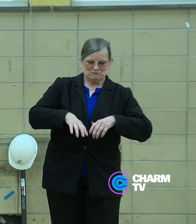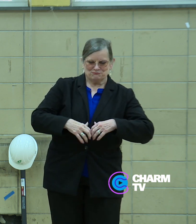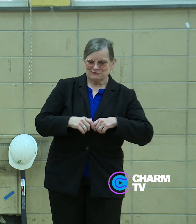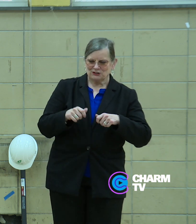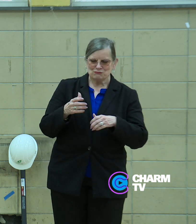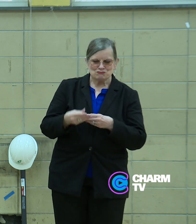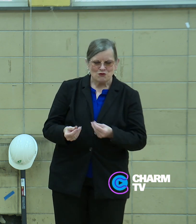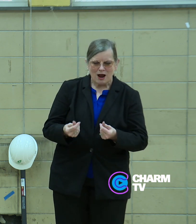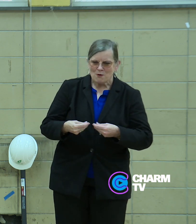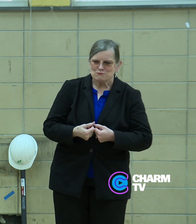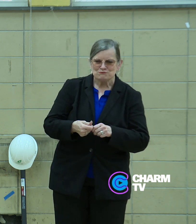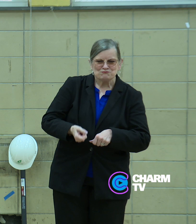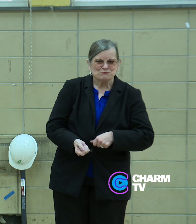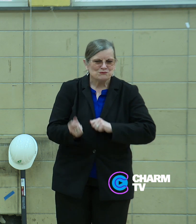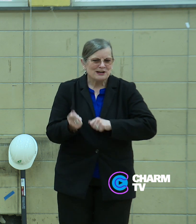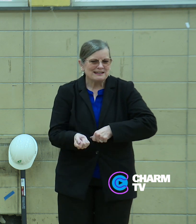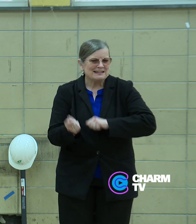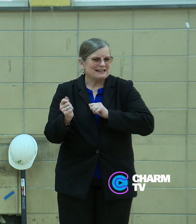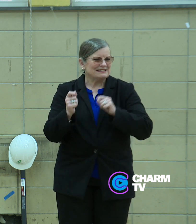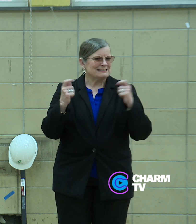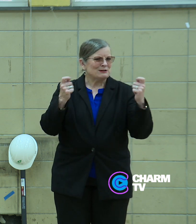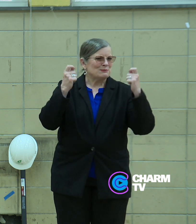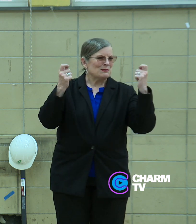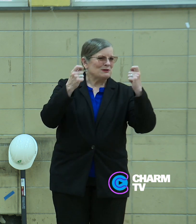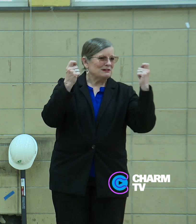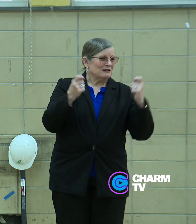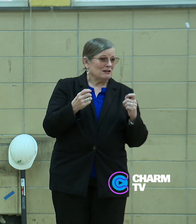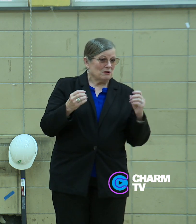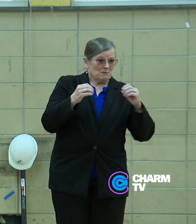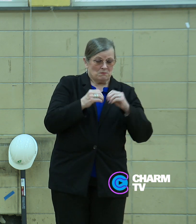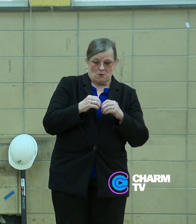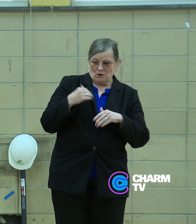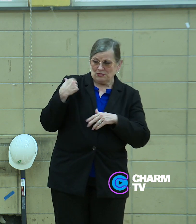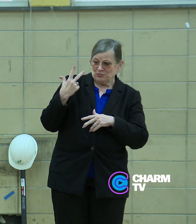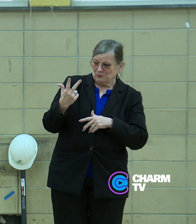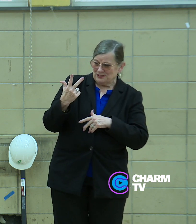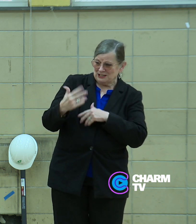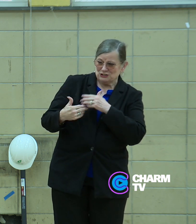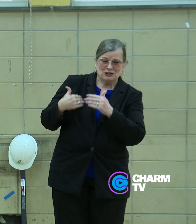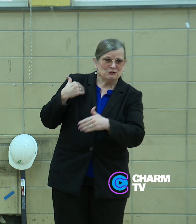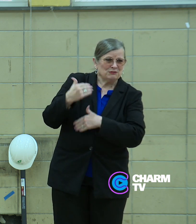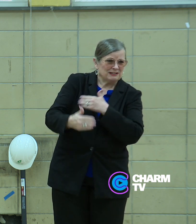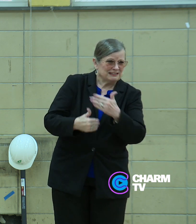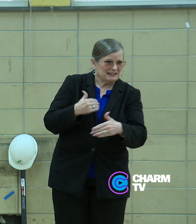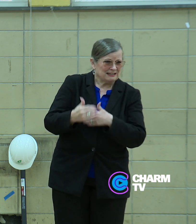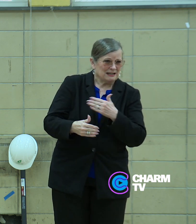Gross Recreation Center. Over three generations, Binsky Construction has had the